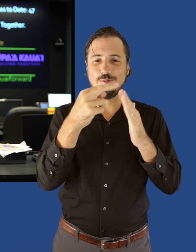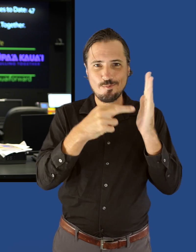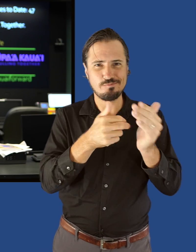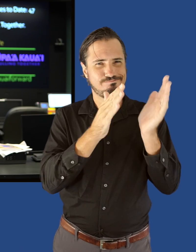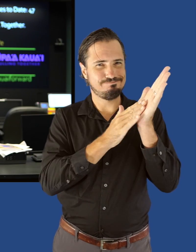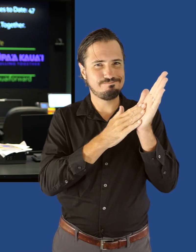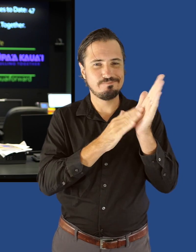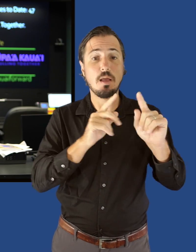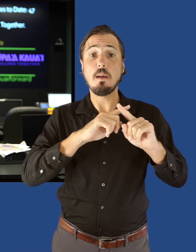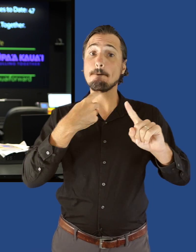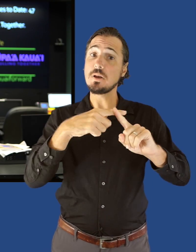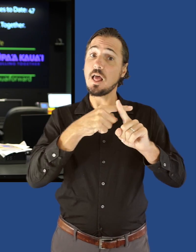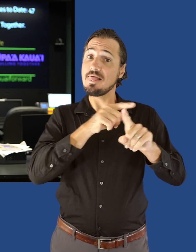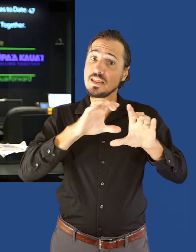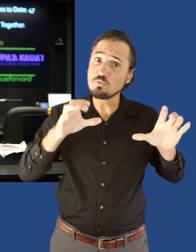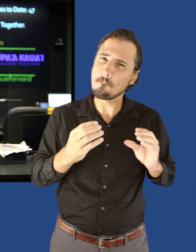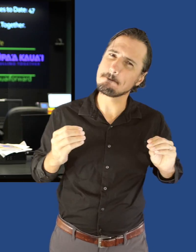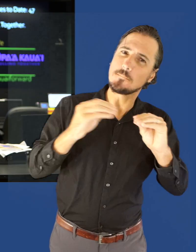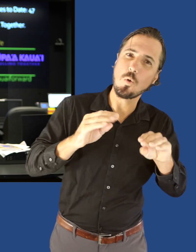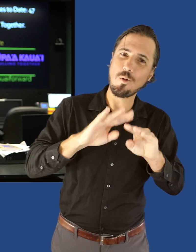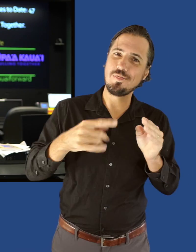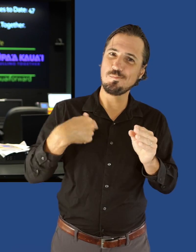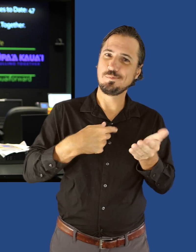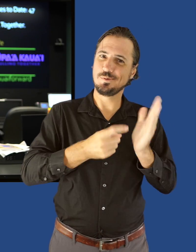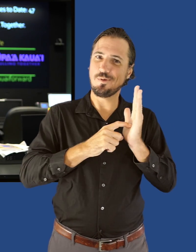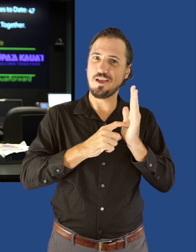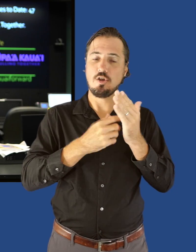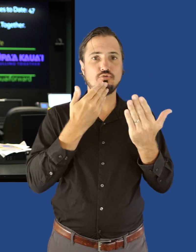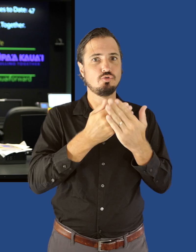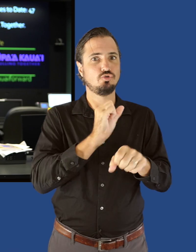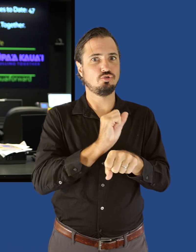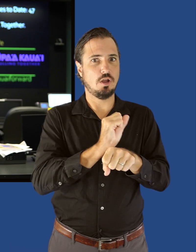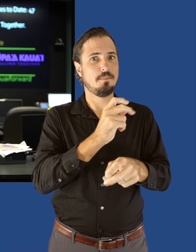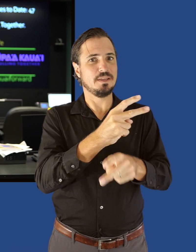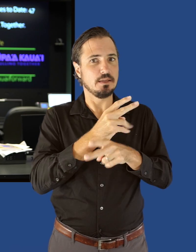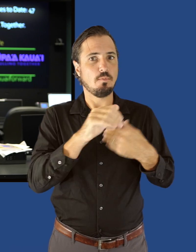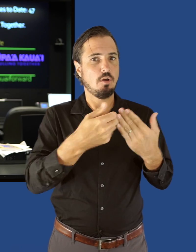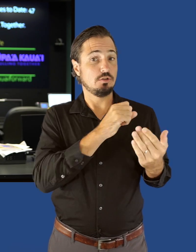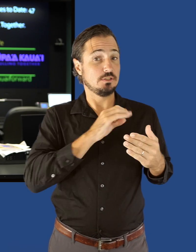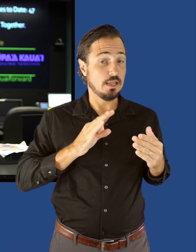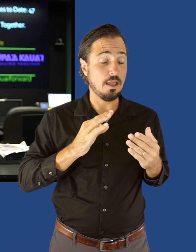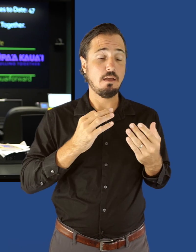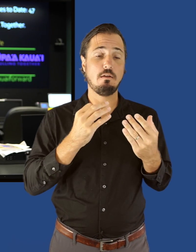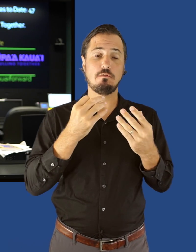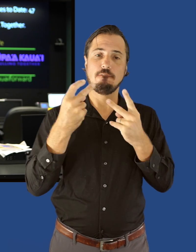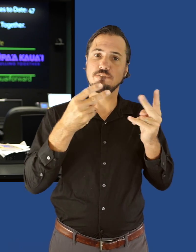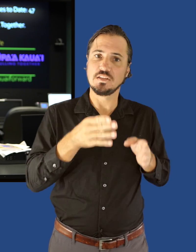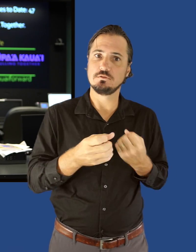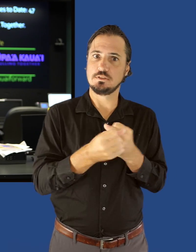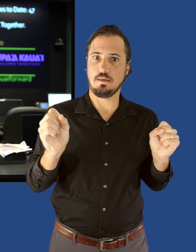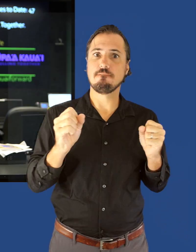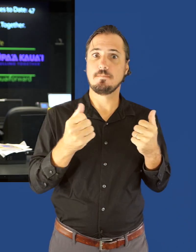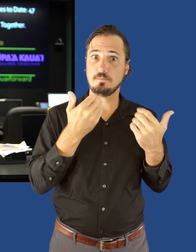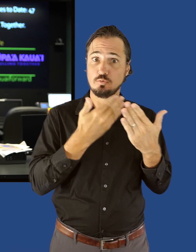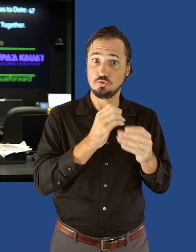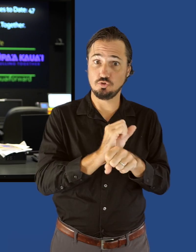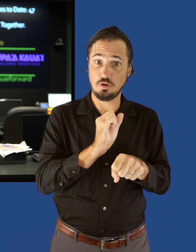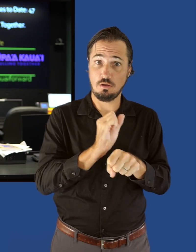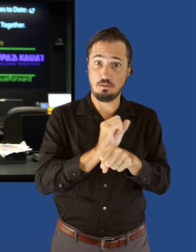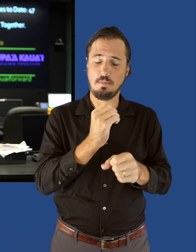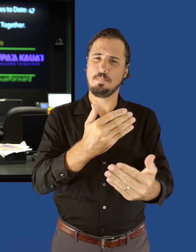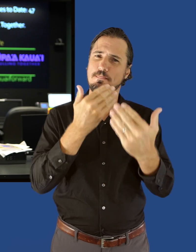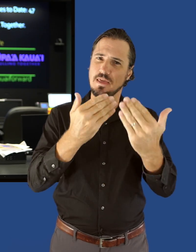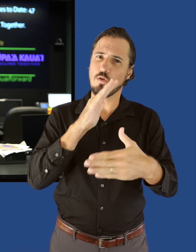beyond the requirements to keep their employees and patrons safe. To all of our restaurant and bar owners, we